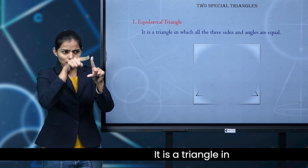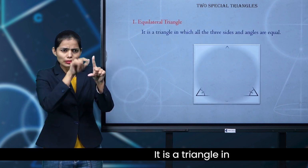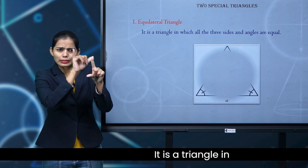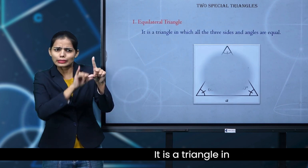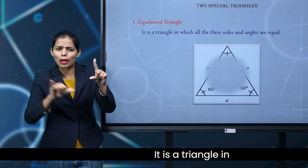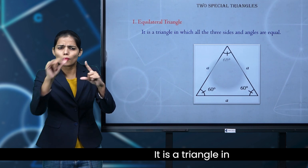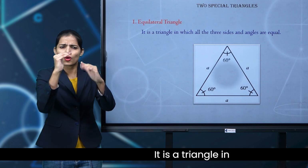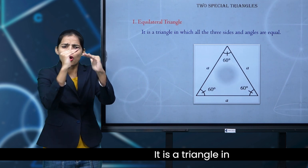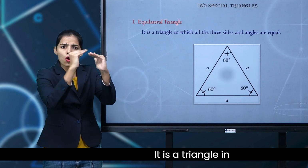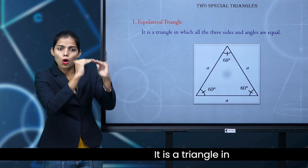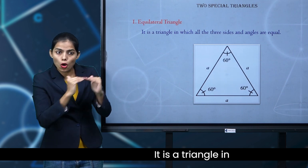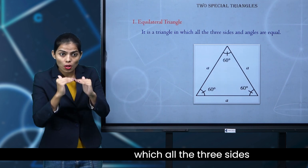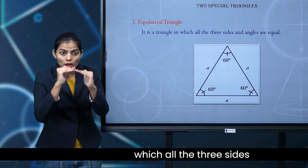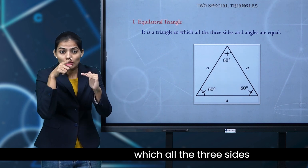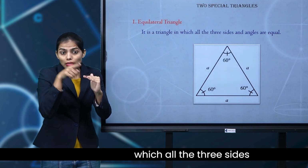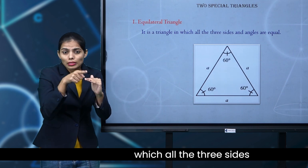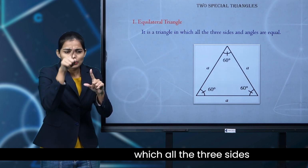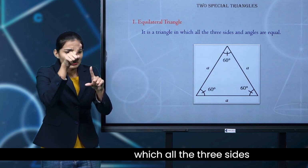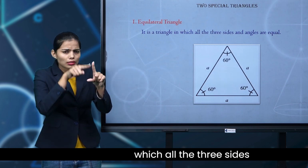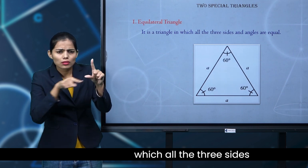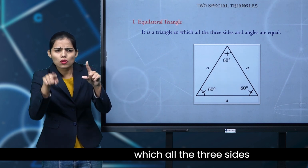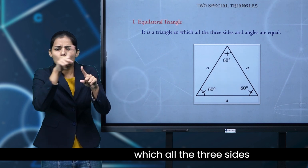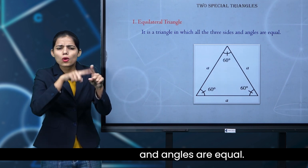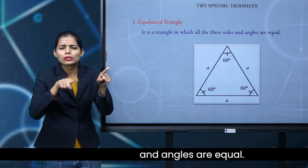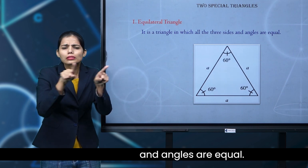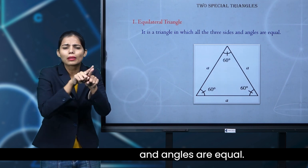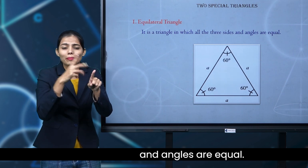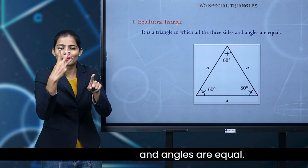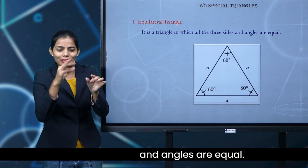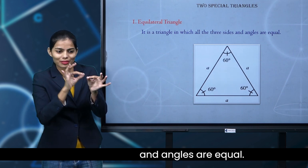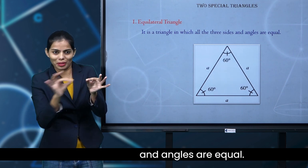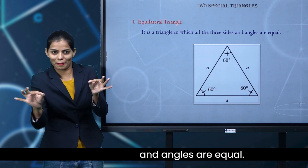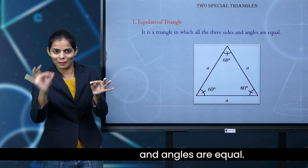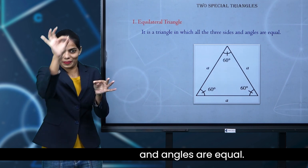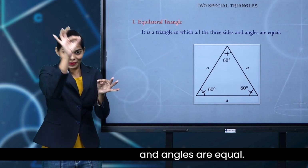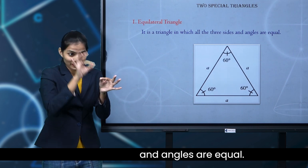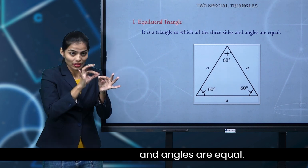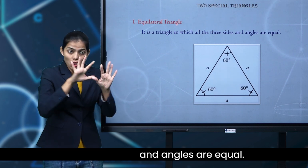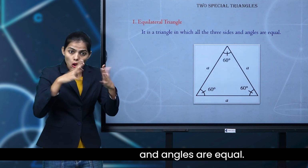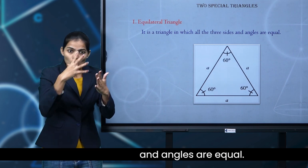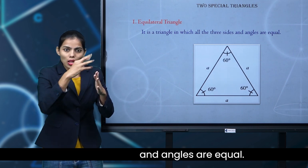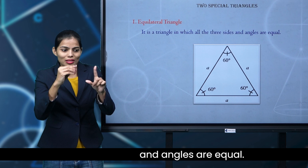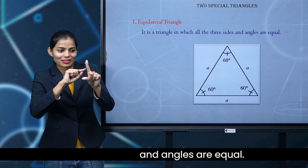is a triangle in which all the three sides and angles are equal.